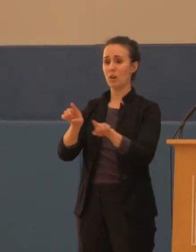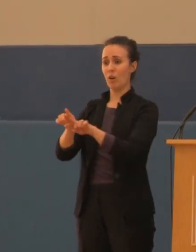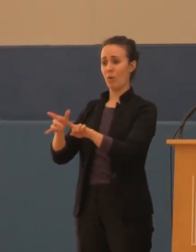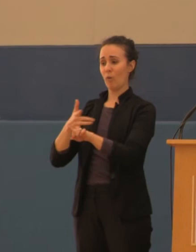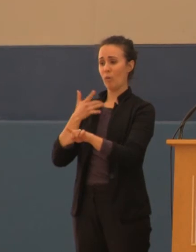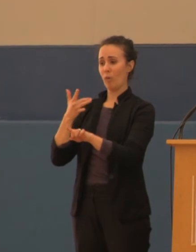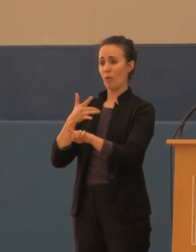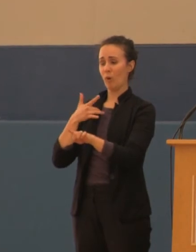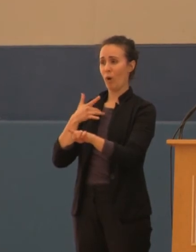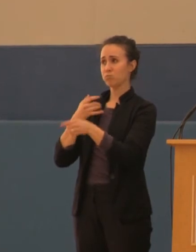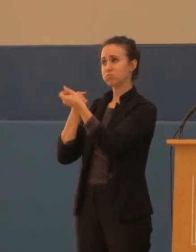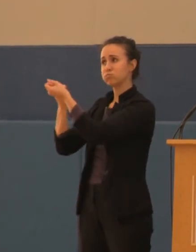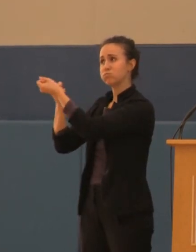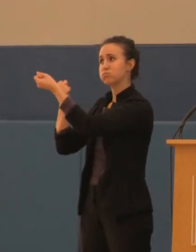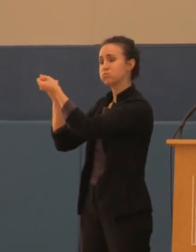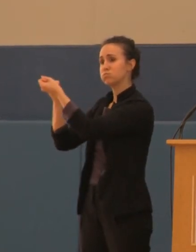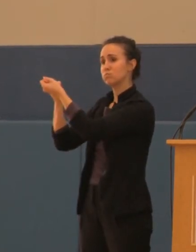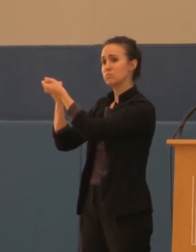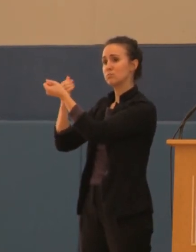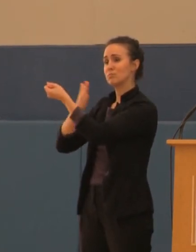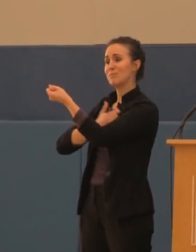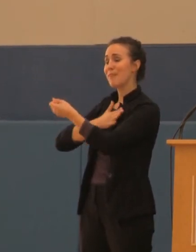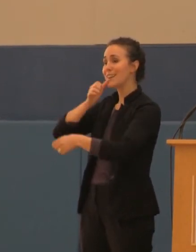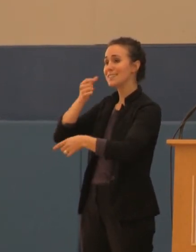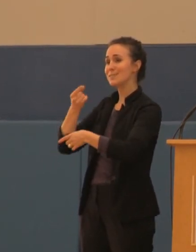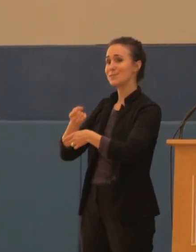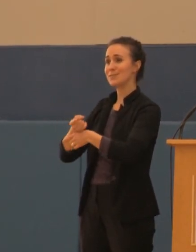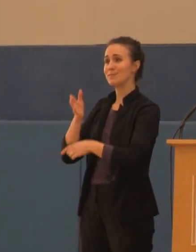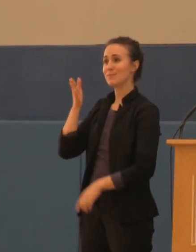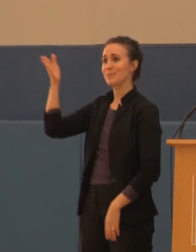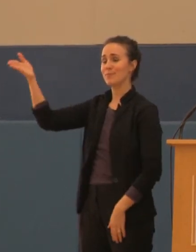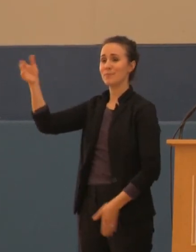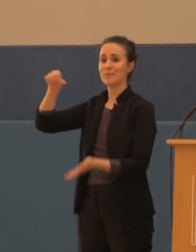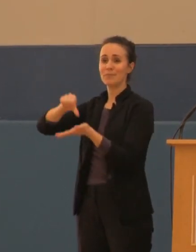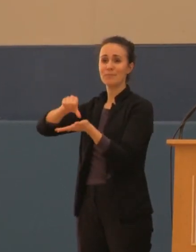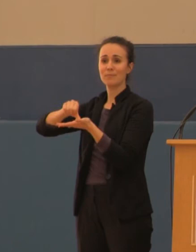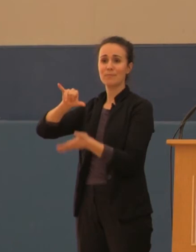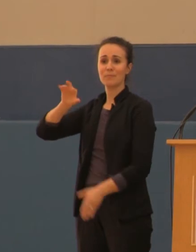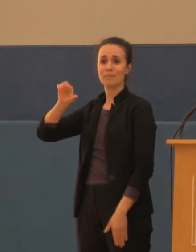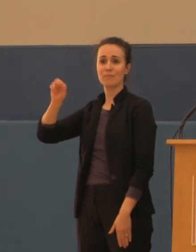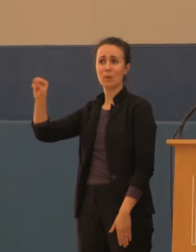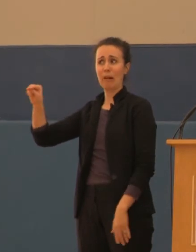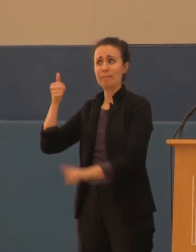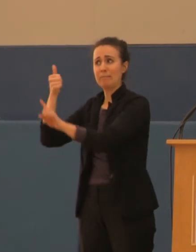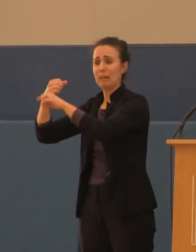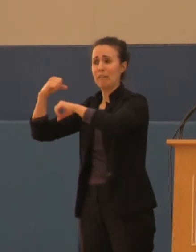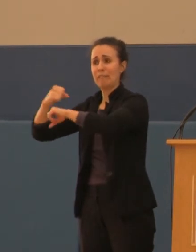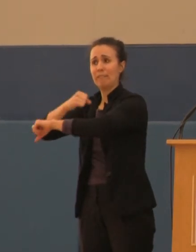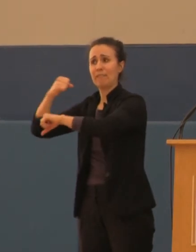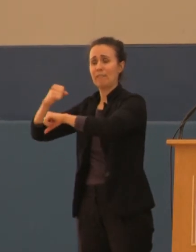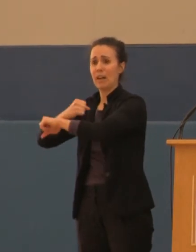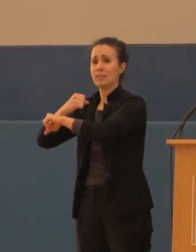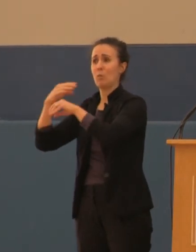feel solidarity with my sisters in Iran who are fighting